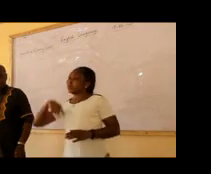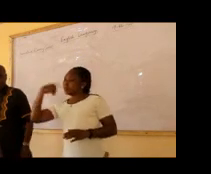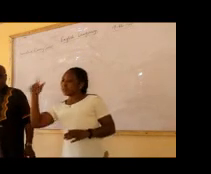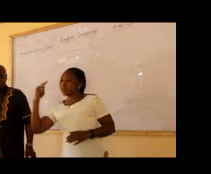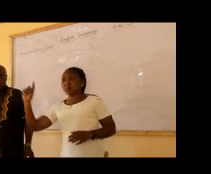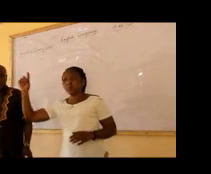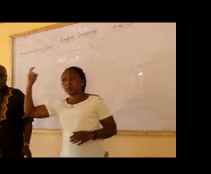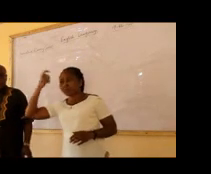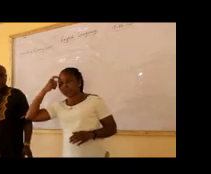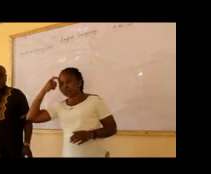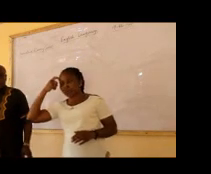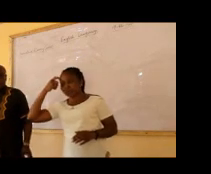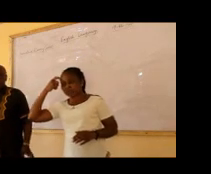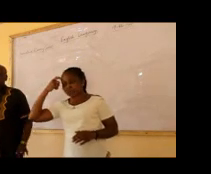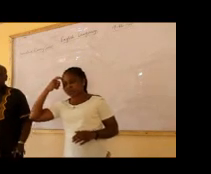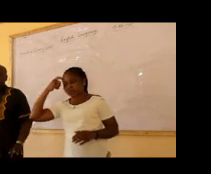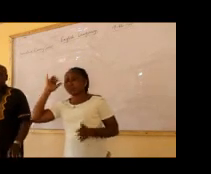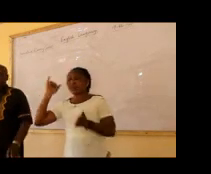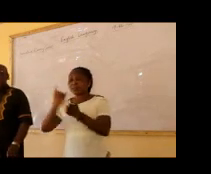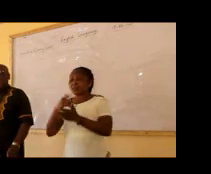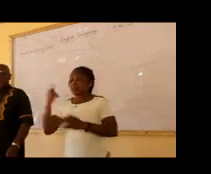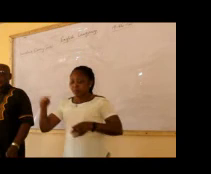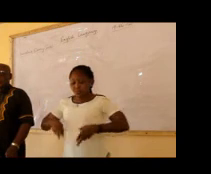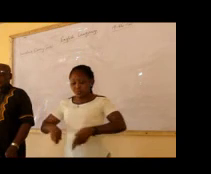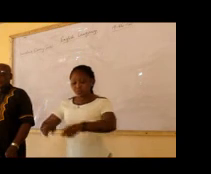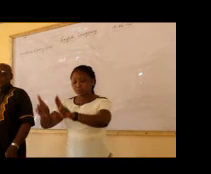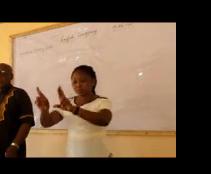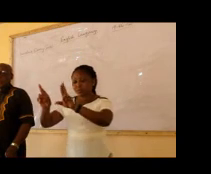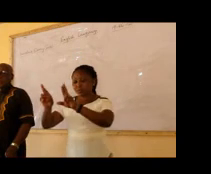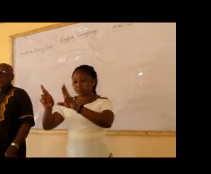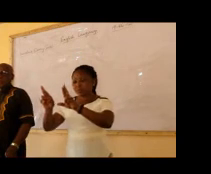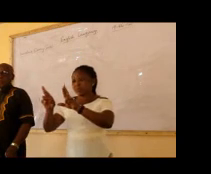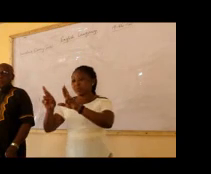government that the roads